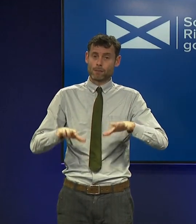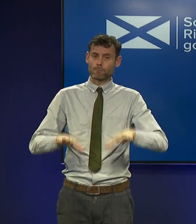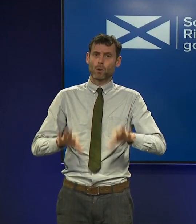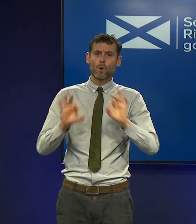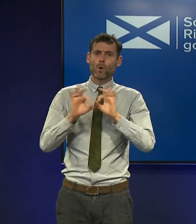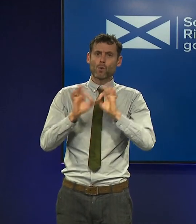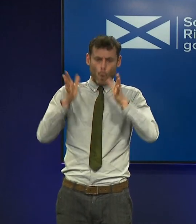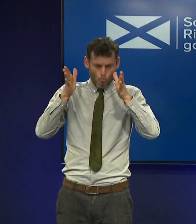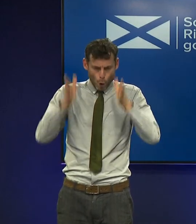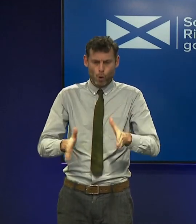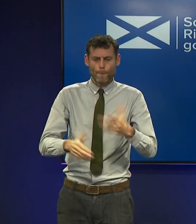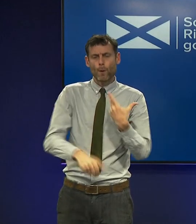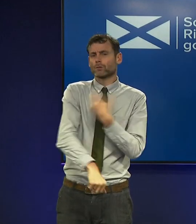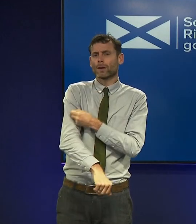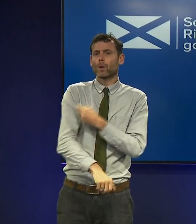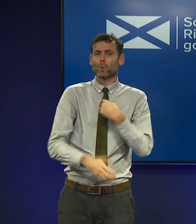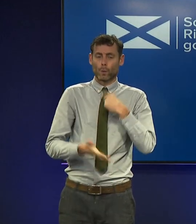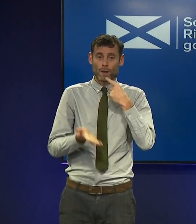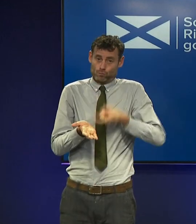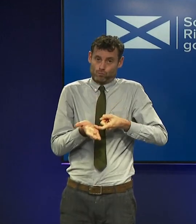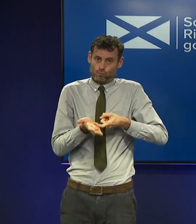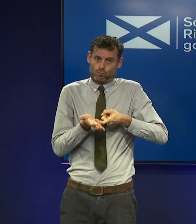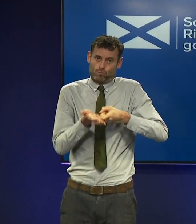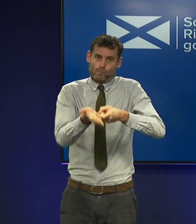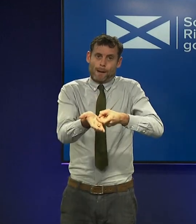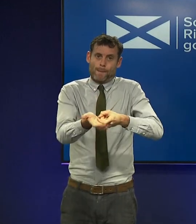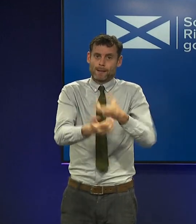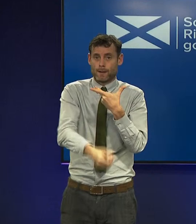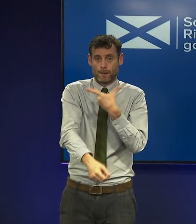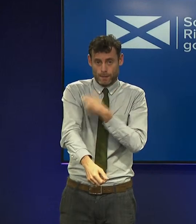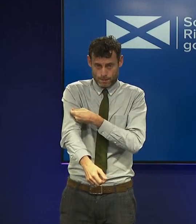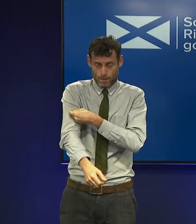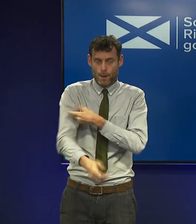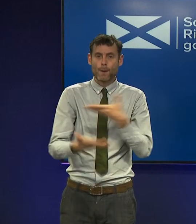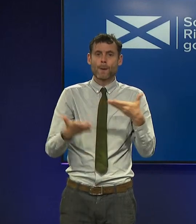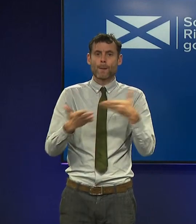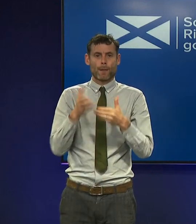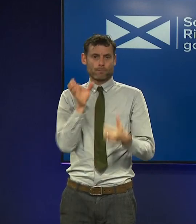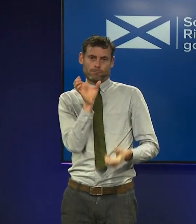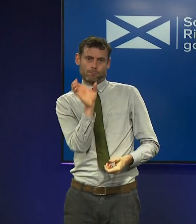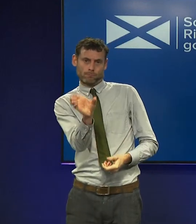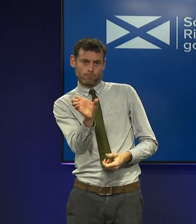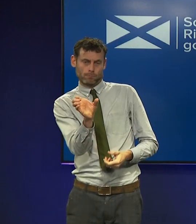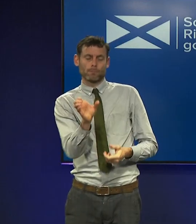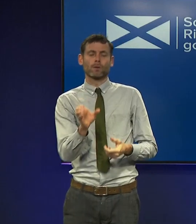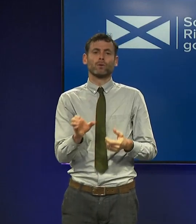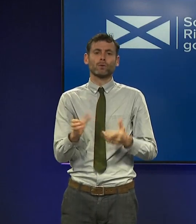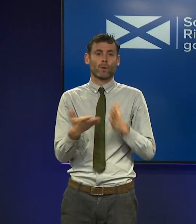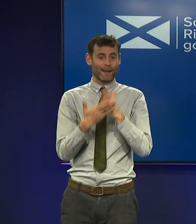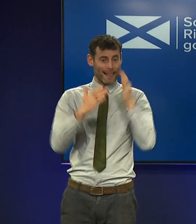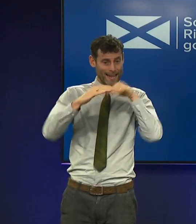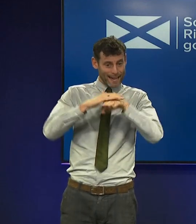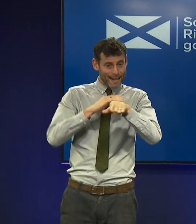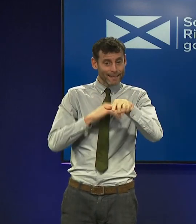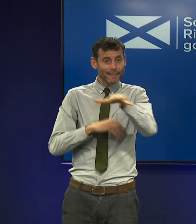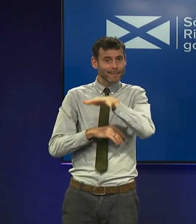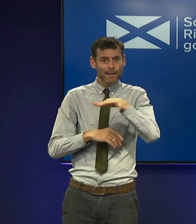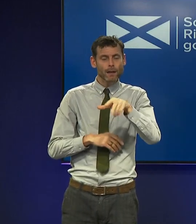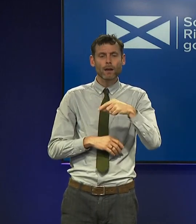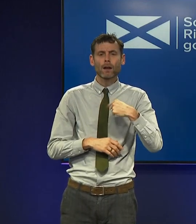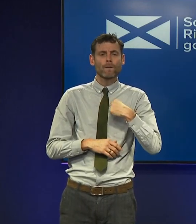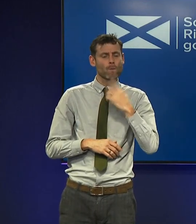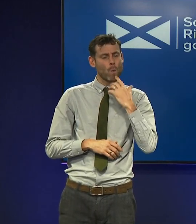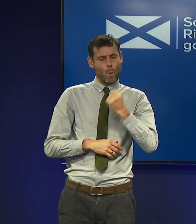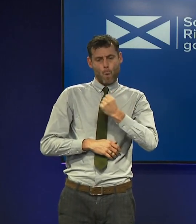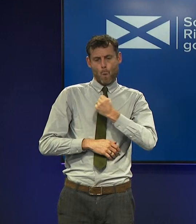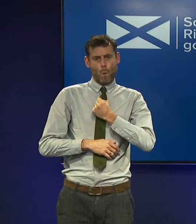recommend vaccination, and we have COVID certification in place for certain settings. I've been clear all along, you know, whatever we might